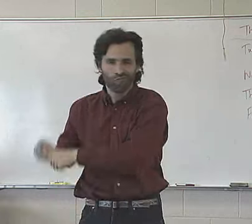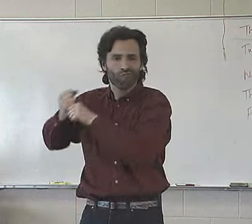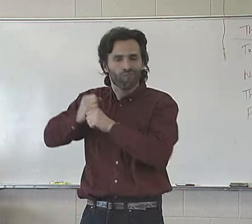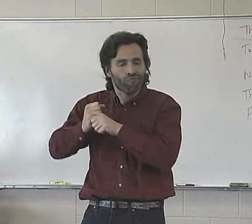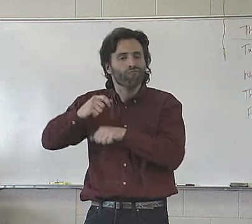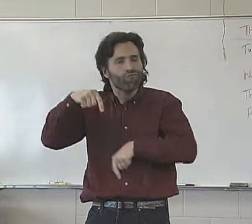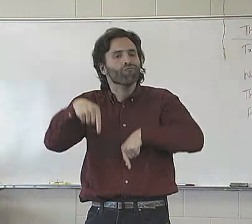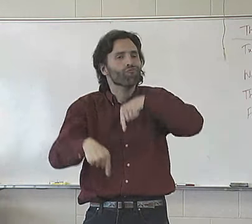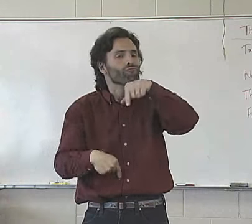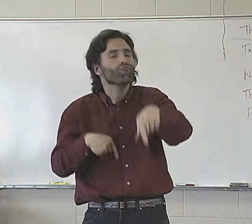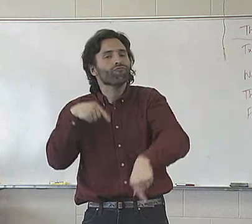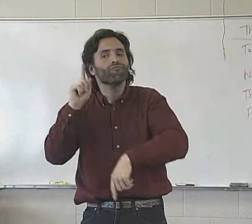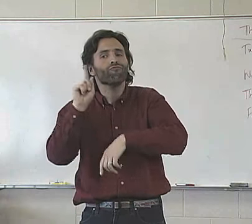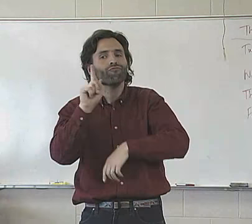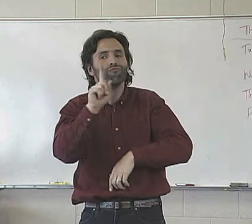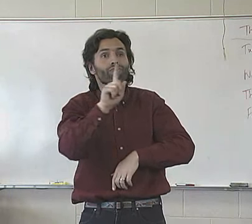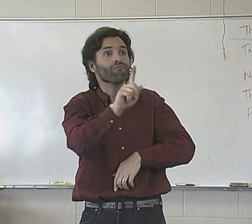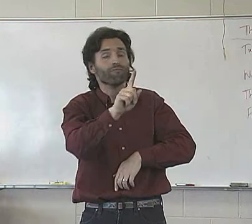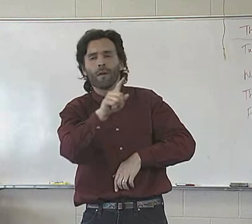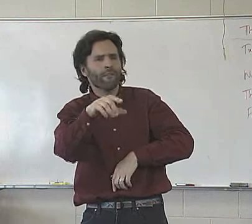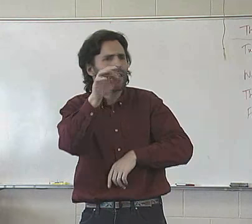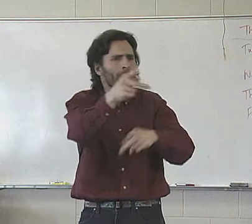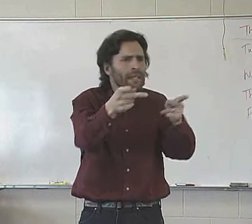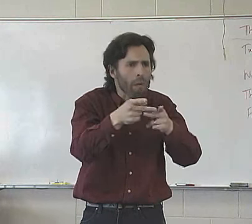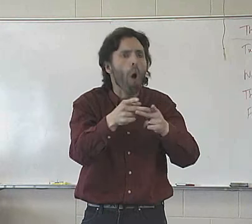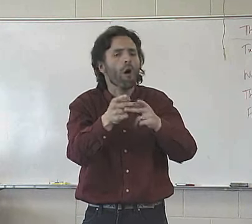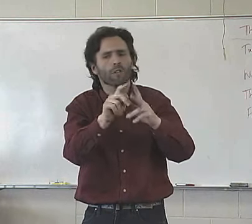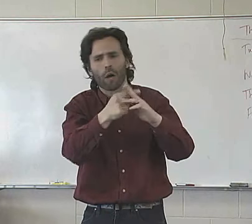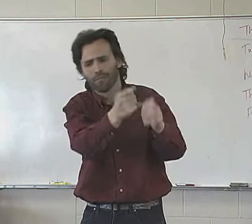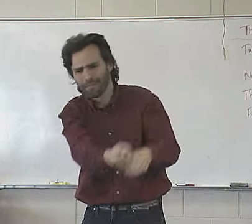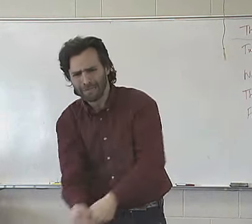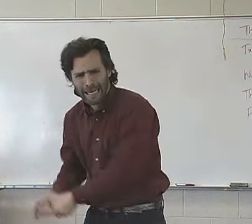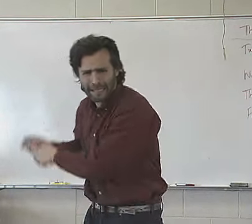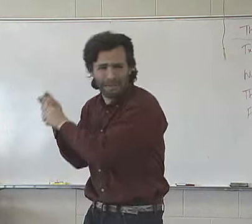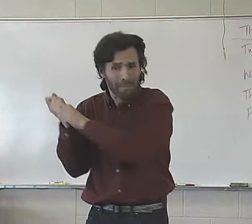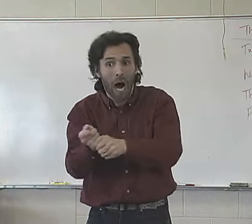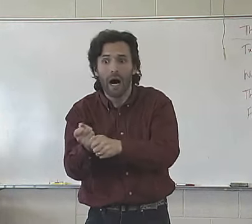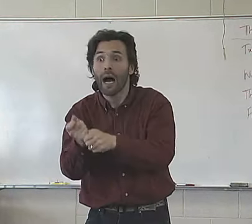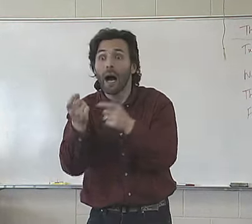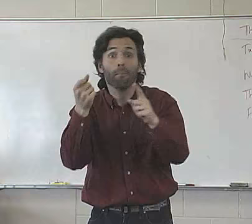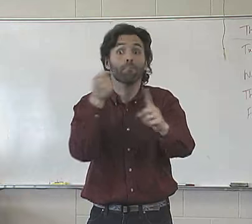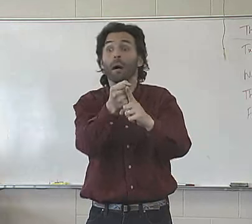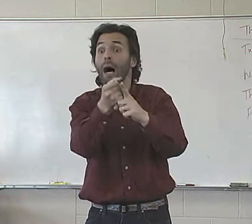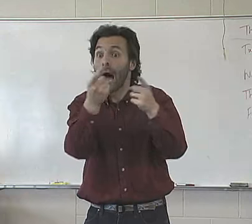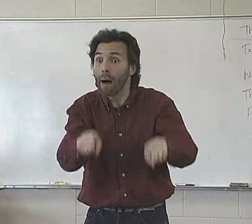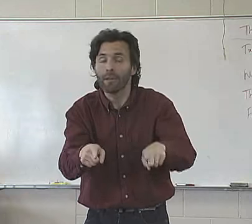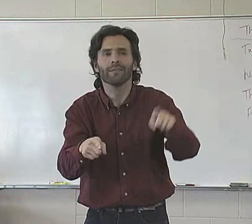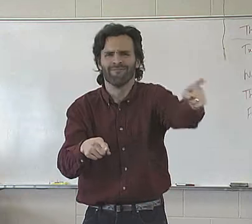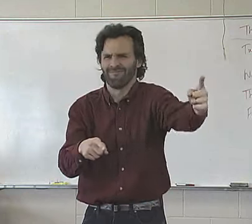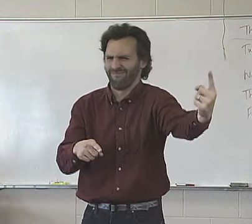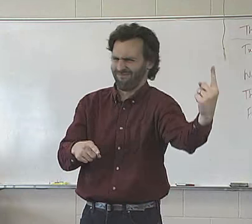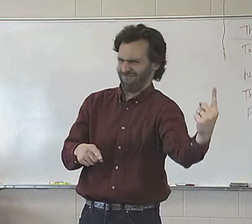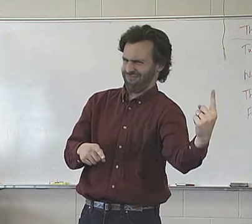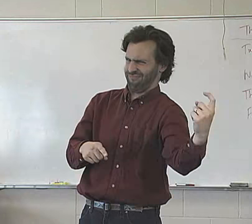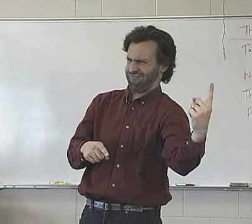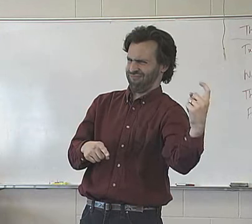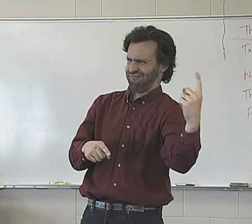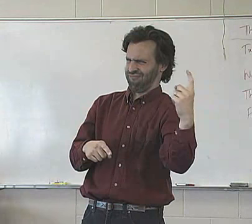got to that place, and started chopping. Oh! He had no sooner struck the first blow than out of the woods again comes this great big